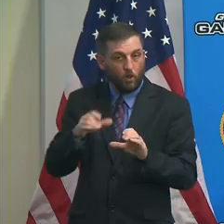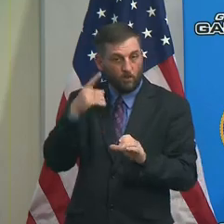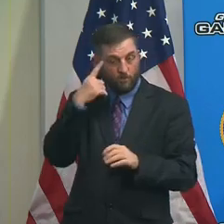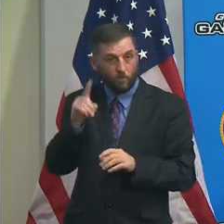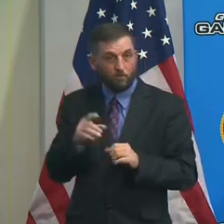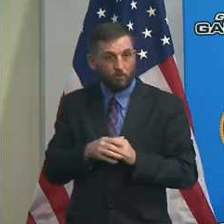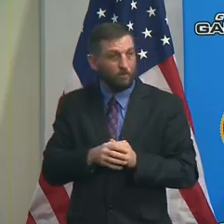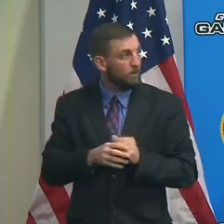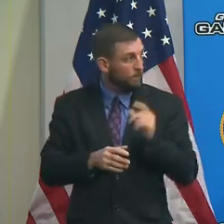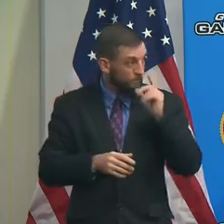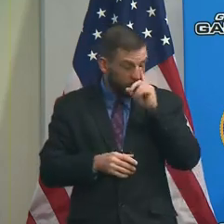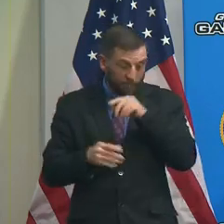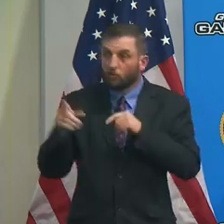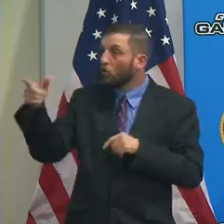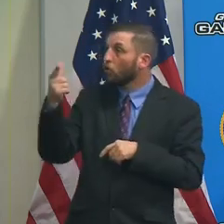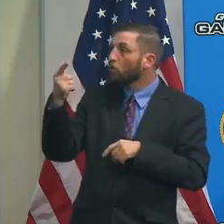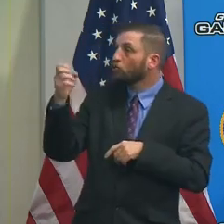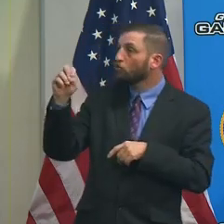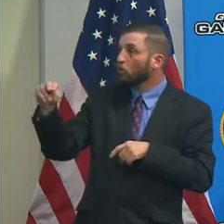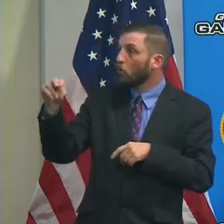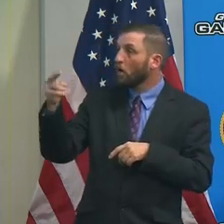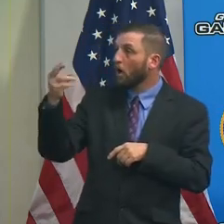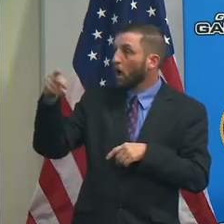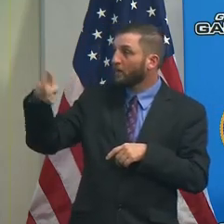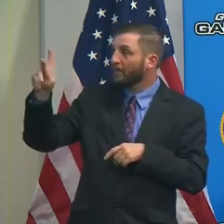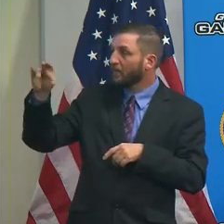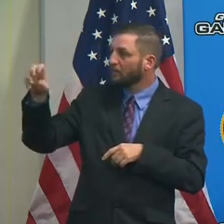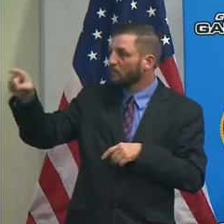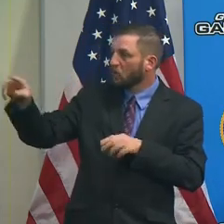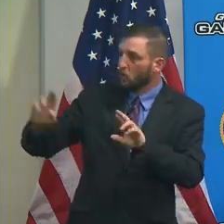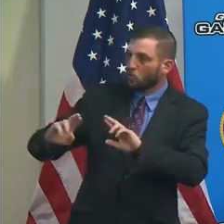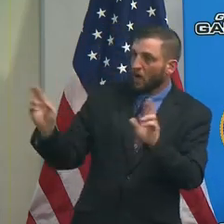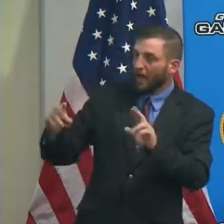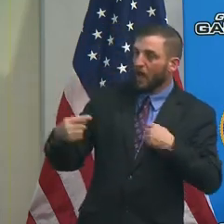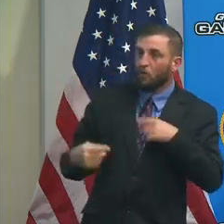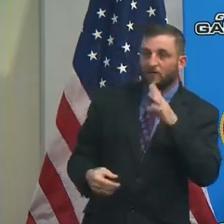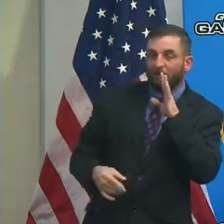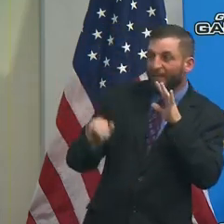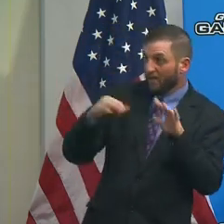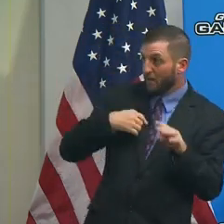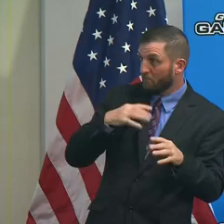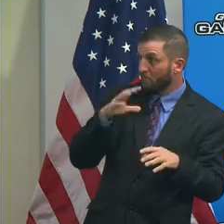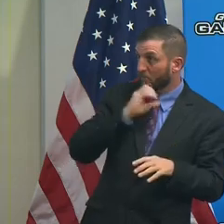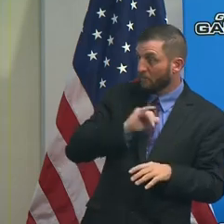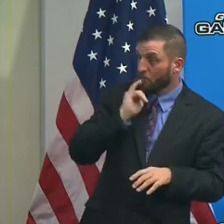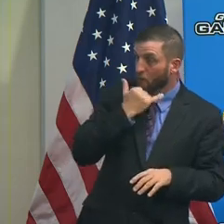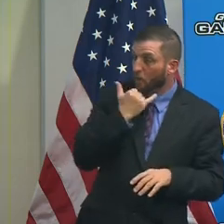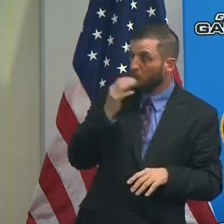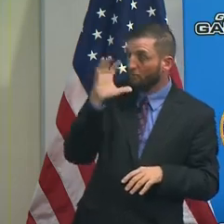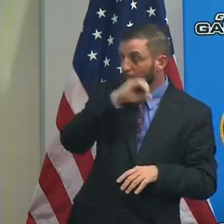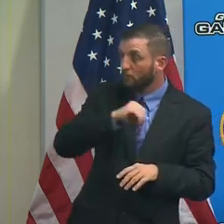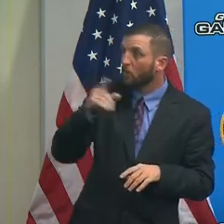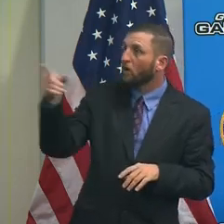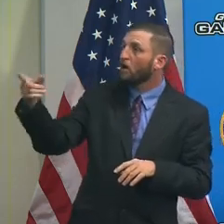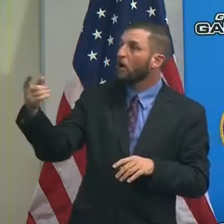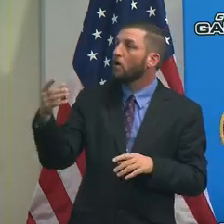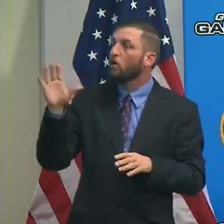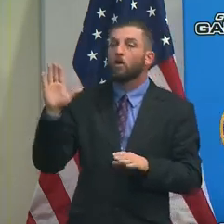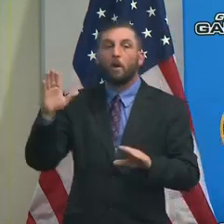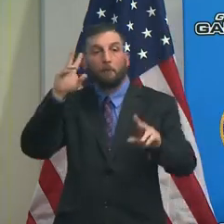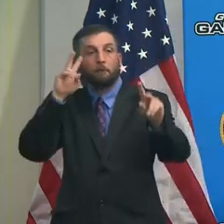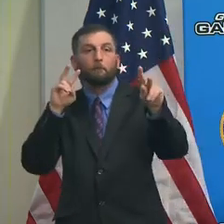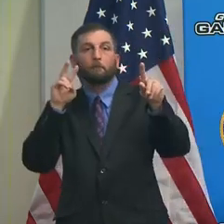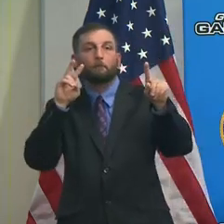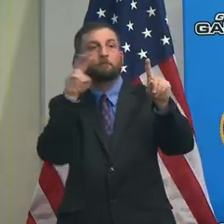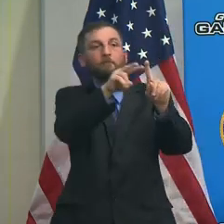I can, and General Hopkins, I want you to be ready to come up if I miss some of this. So the mission set for this